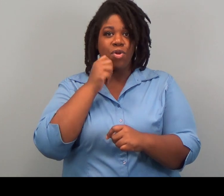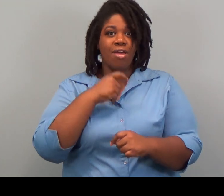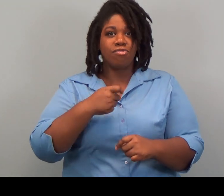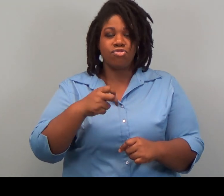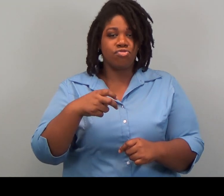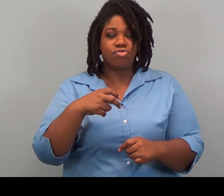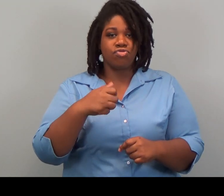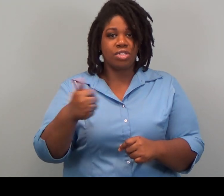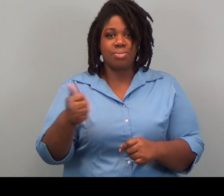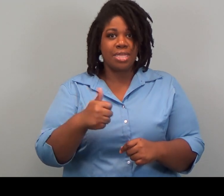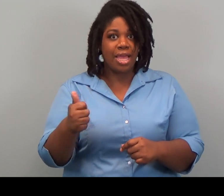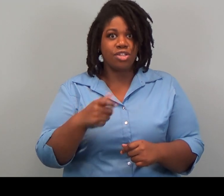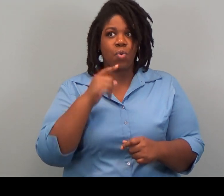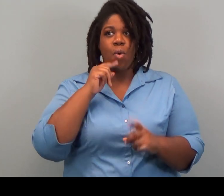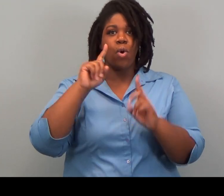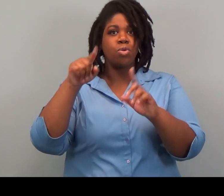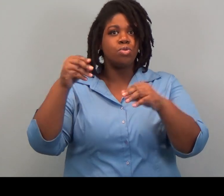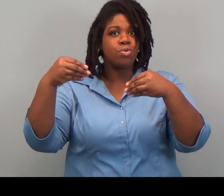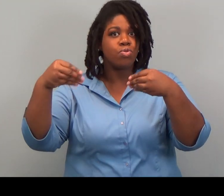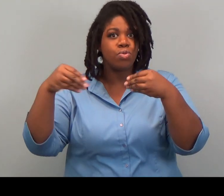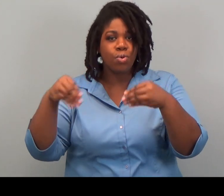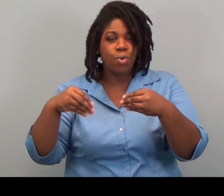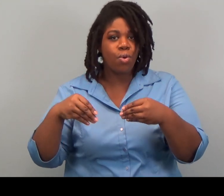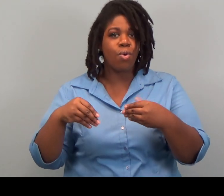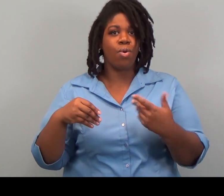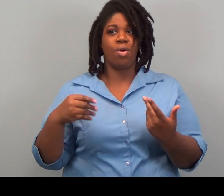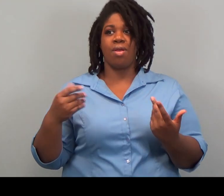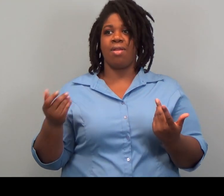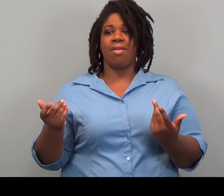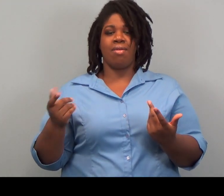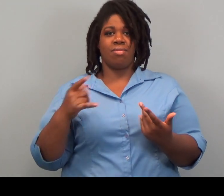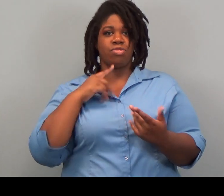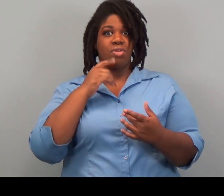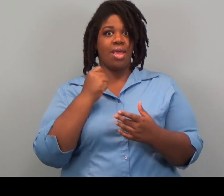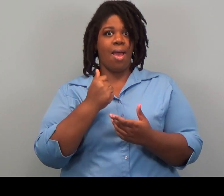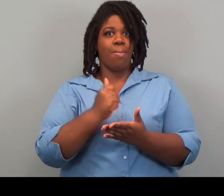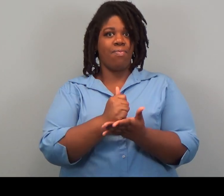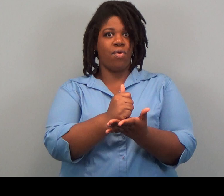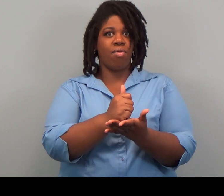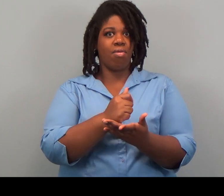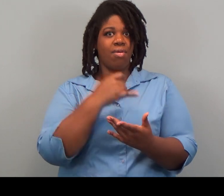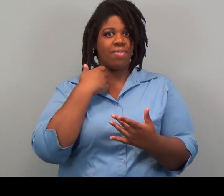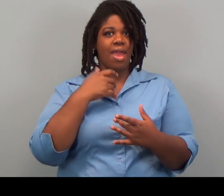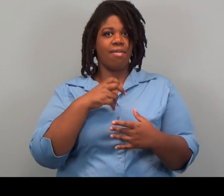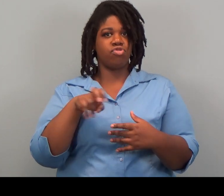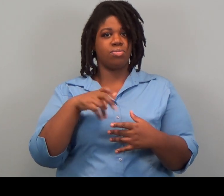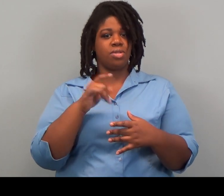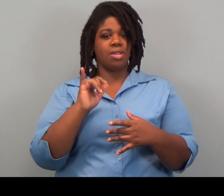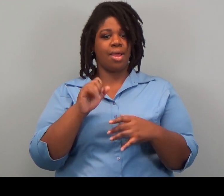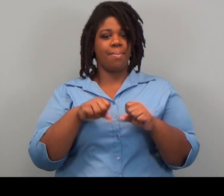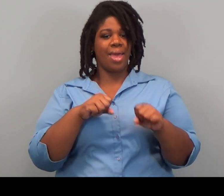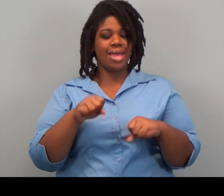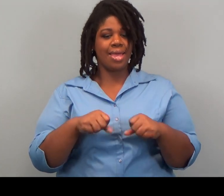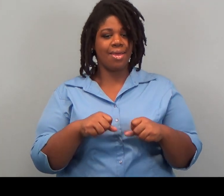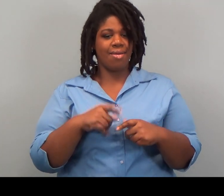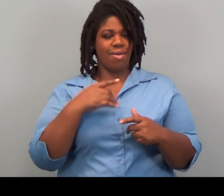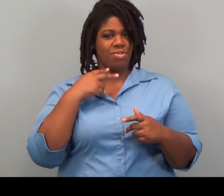opportunities, education, mental health, wellness. I think what we have seen Bike Plus do has been really impressive